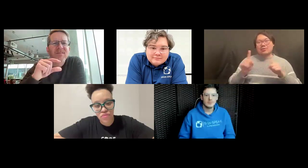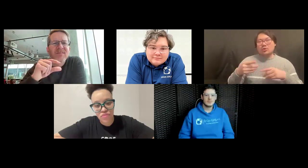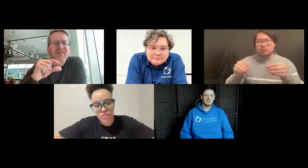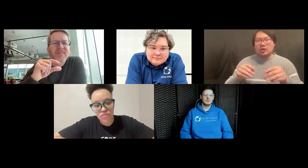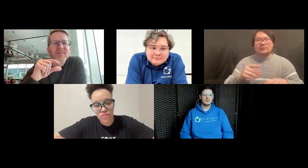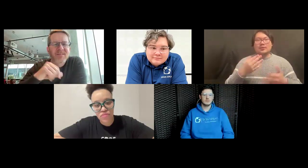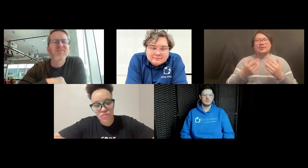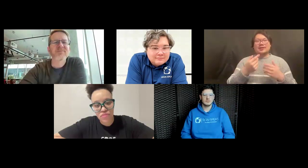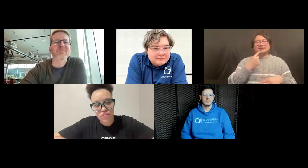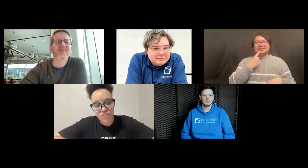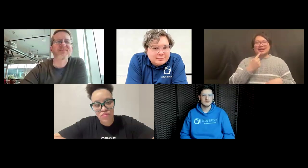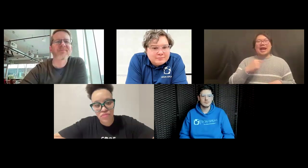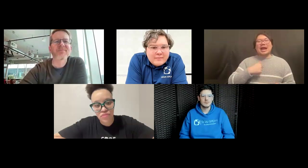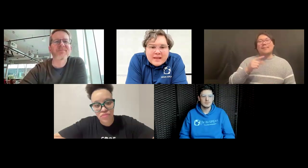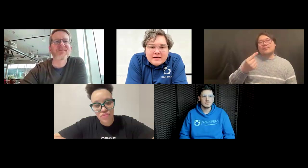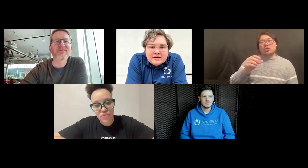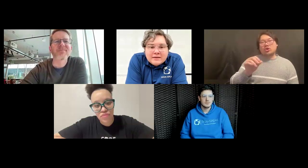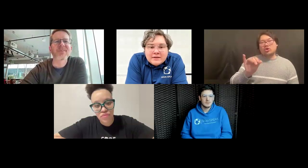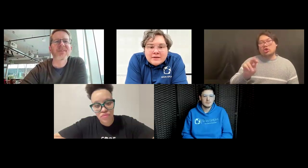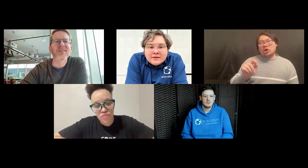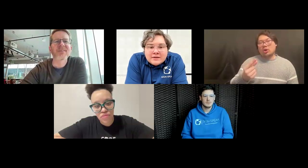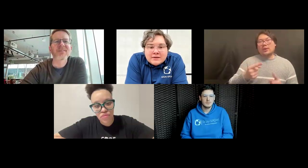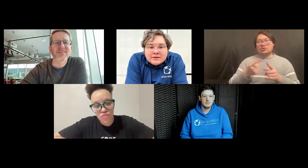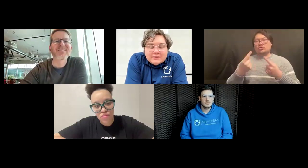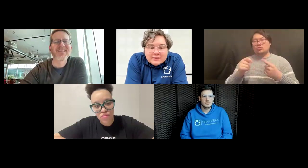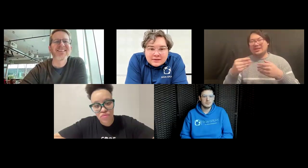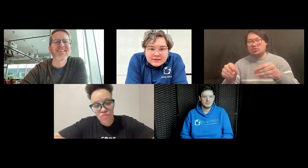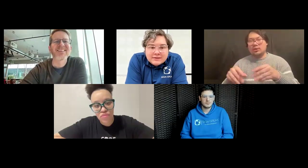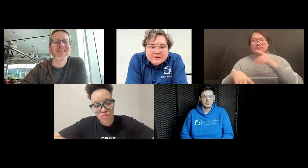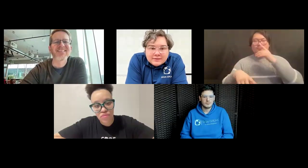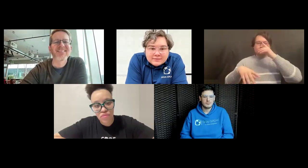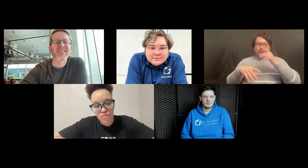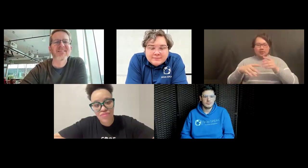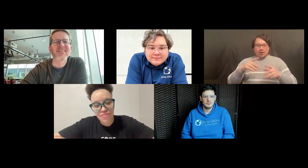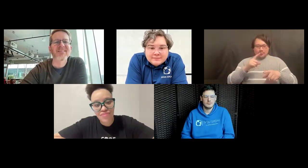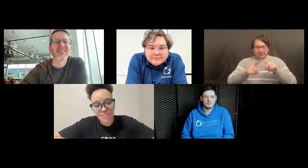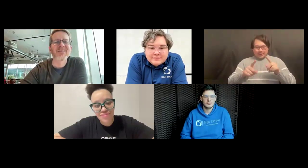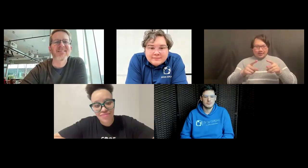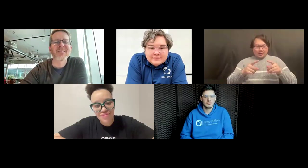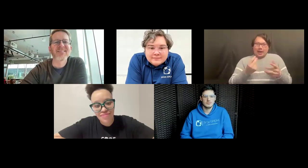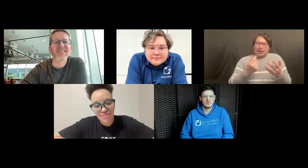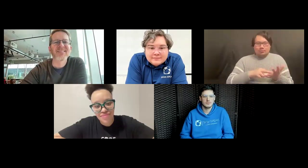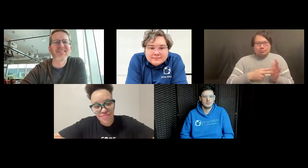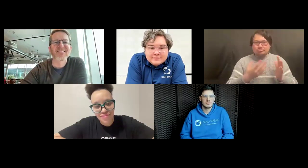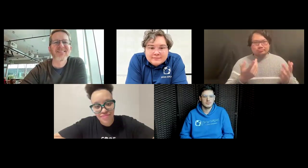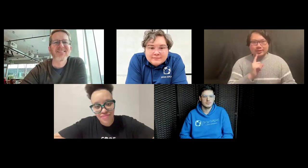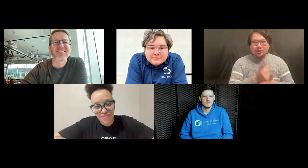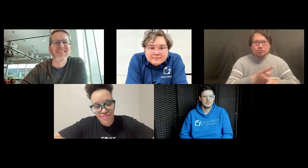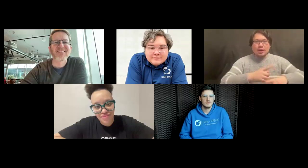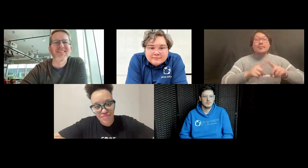So if I sign, I'm going to the store, but if I were to fingerspell going to the store,